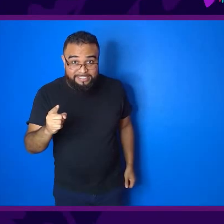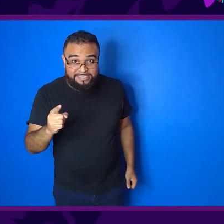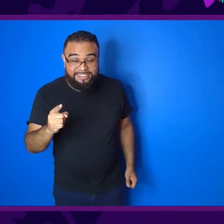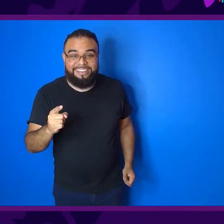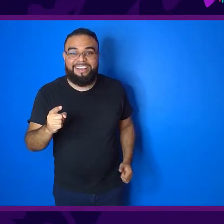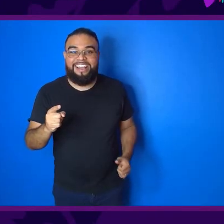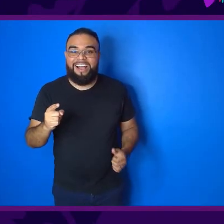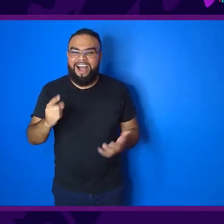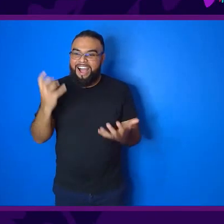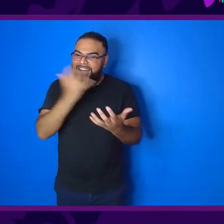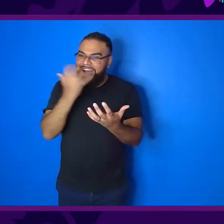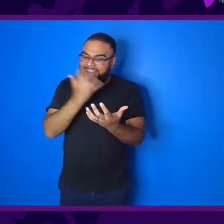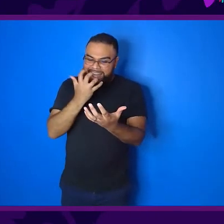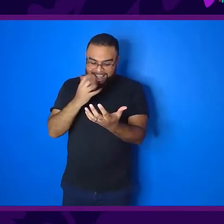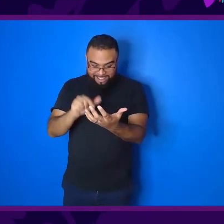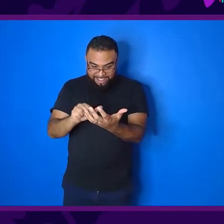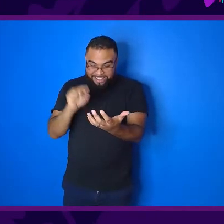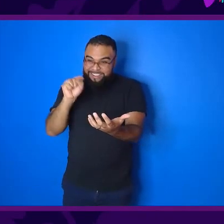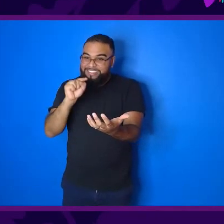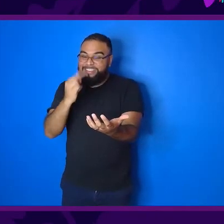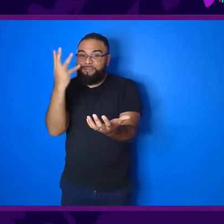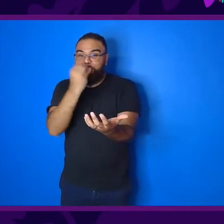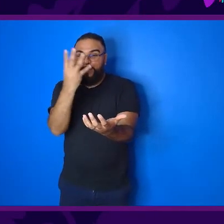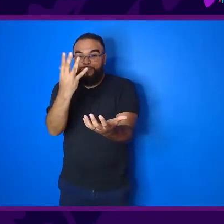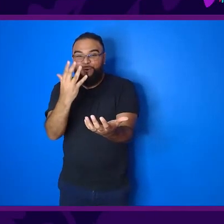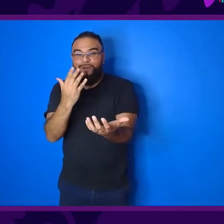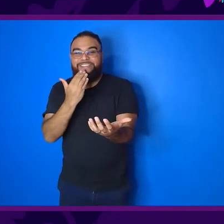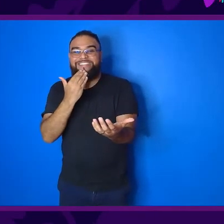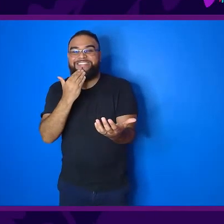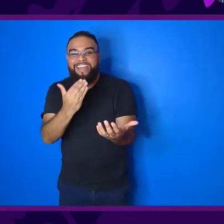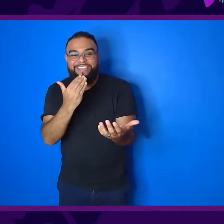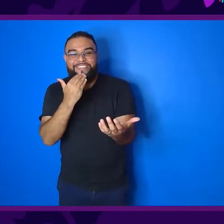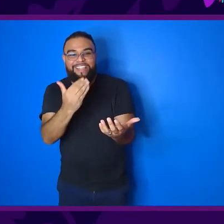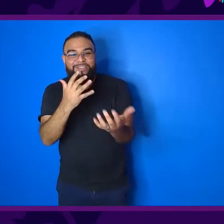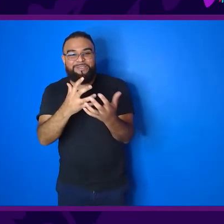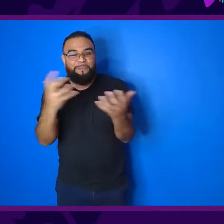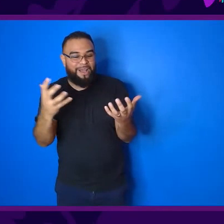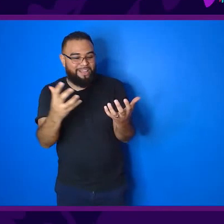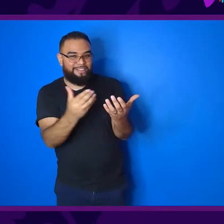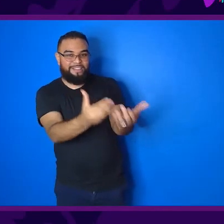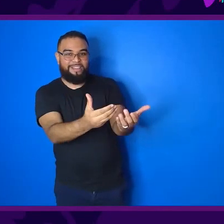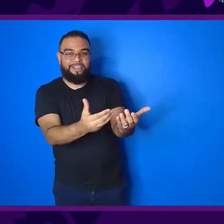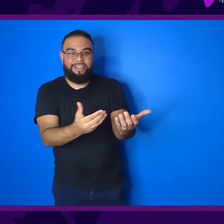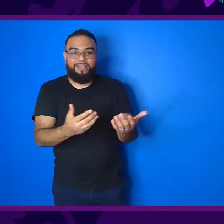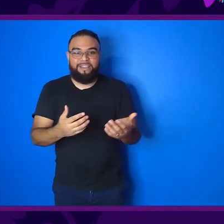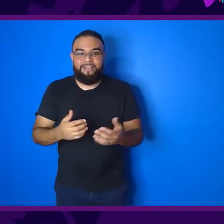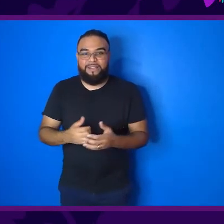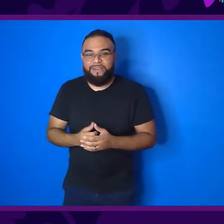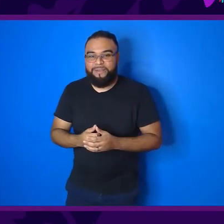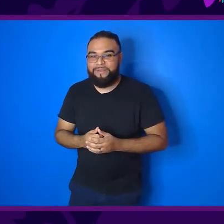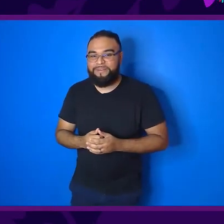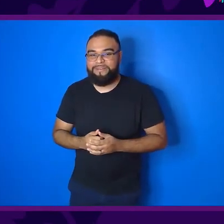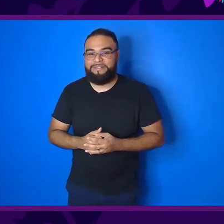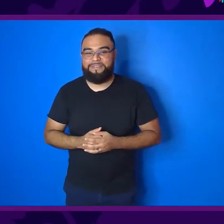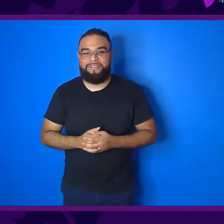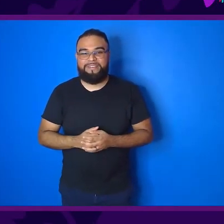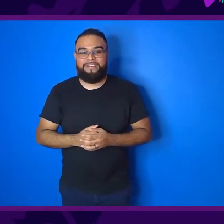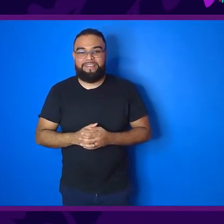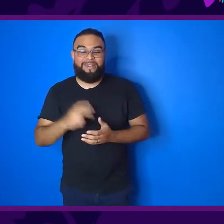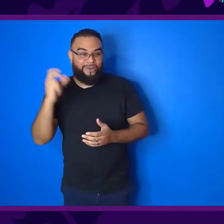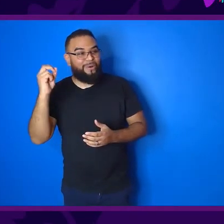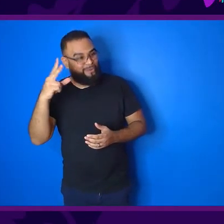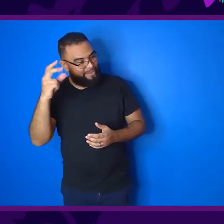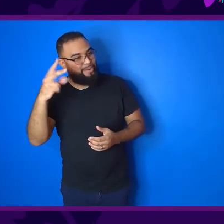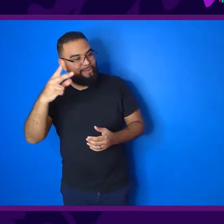Thank you. Thank you. Thank you so much. Unwrap it. Wow. We're going to drink it, honey. Okay, doke.